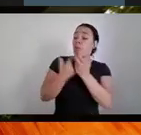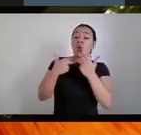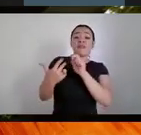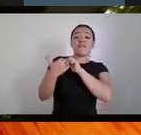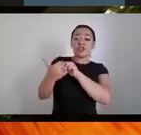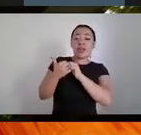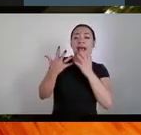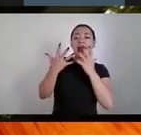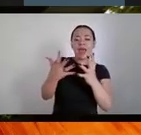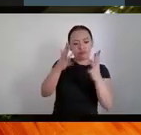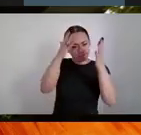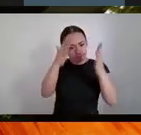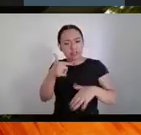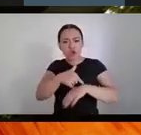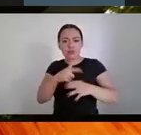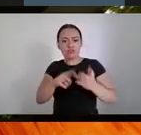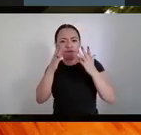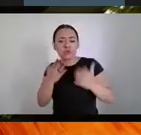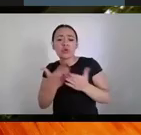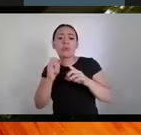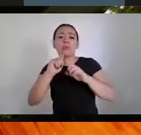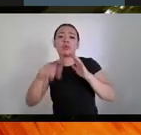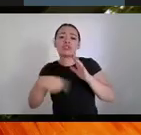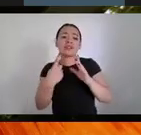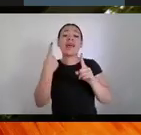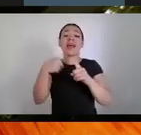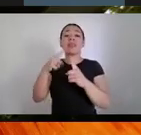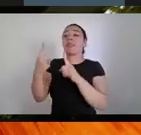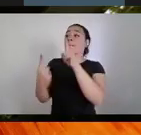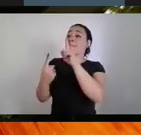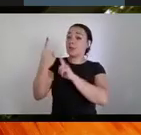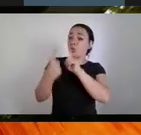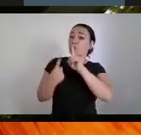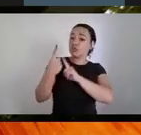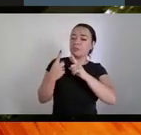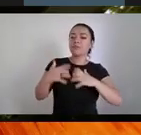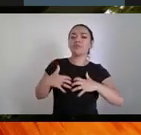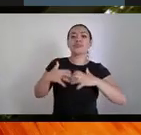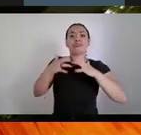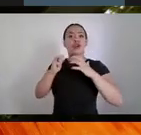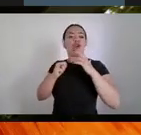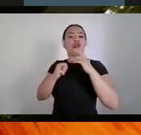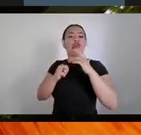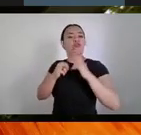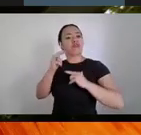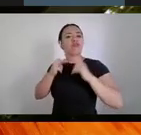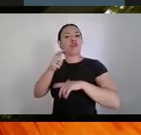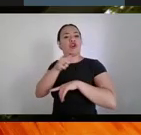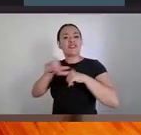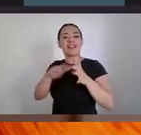dedicated time to focus on the project, and the mentorship built her confidence as an emerging writer.